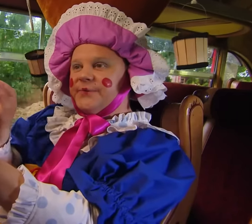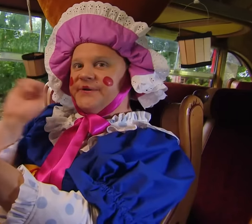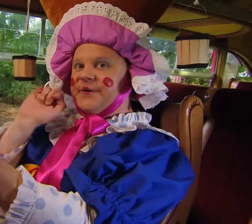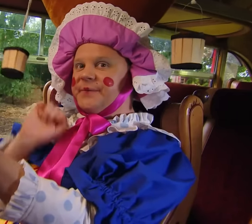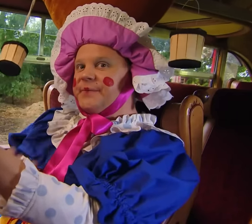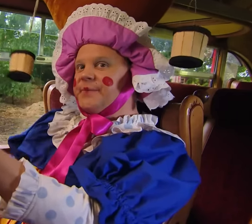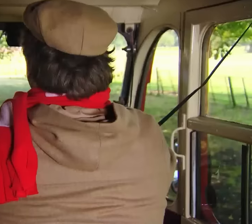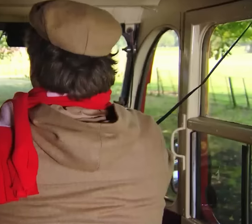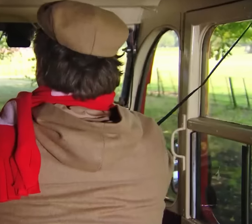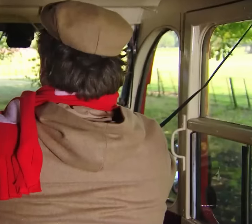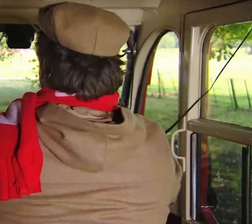Onward.